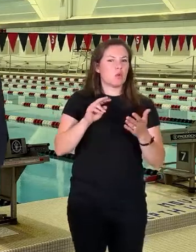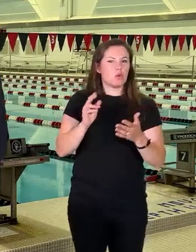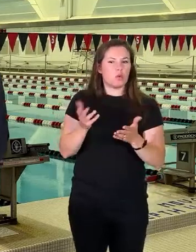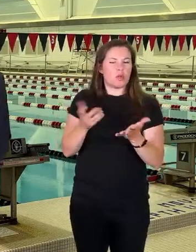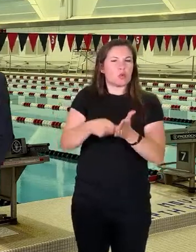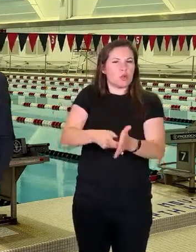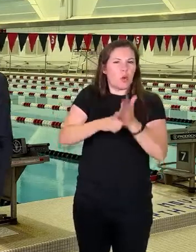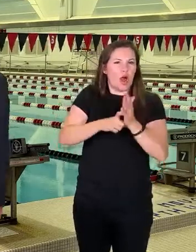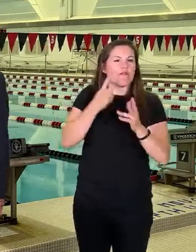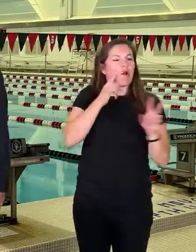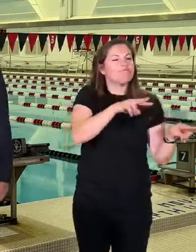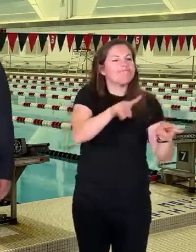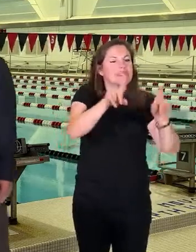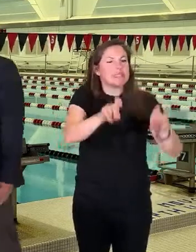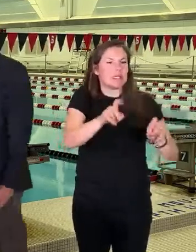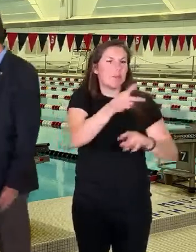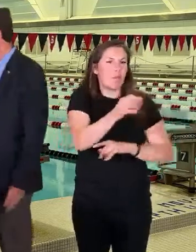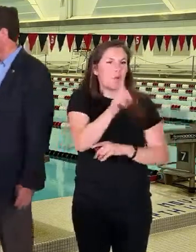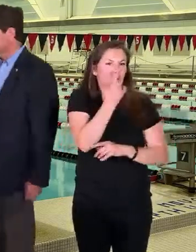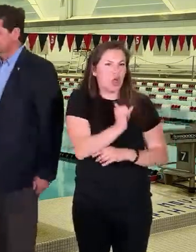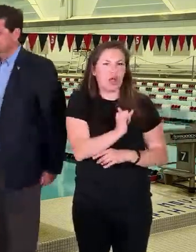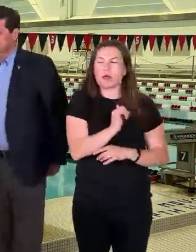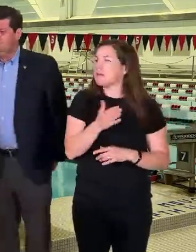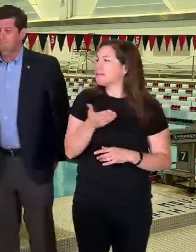So Jennifer Delaney.